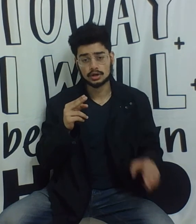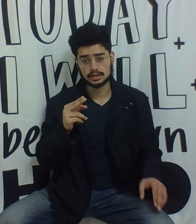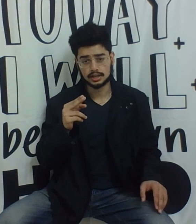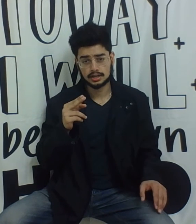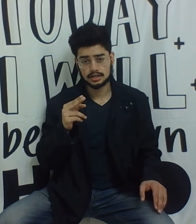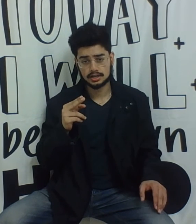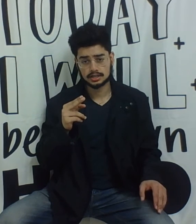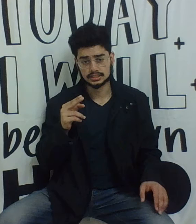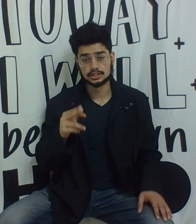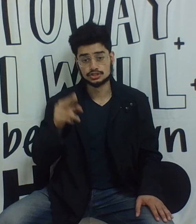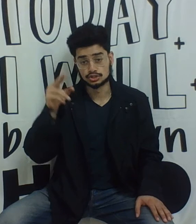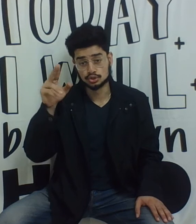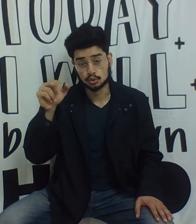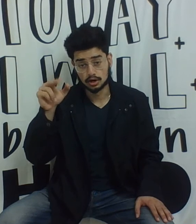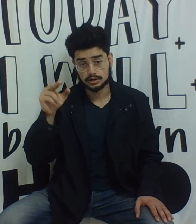Knowing that there's a cure